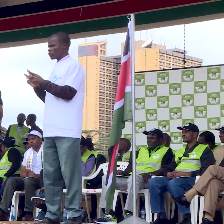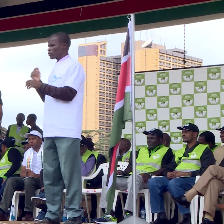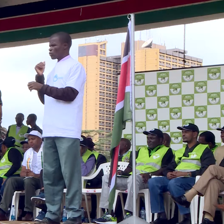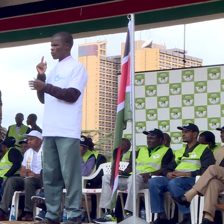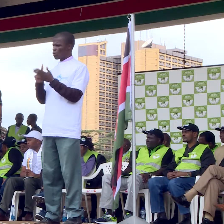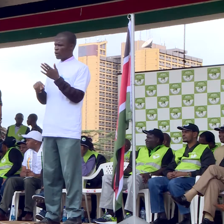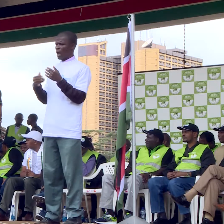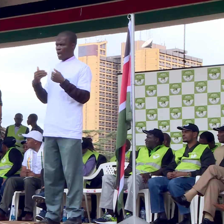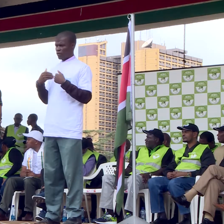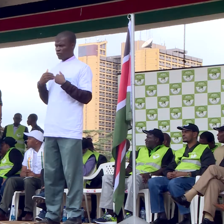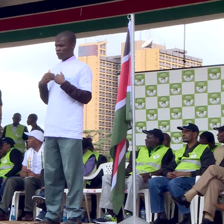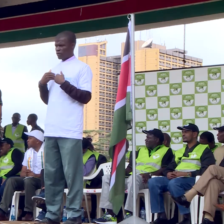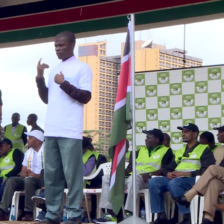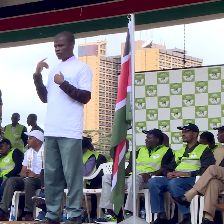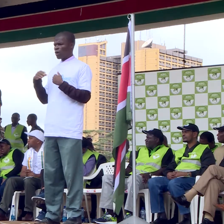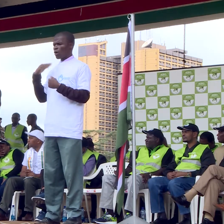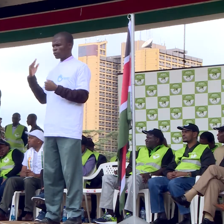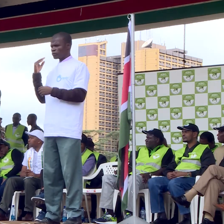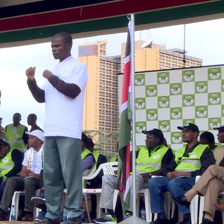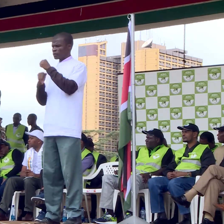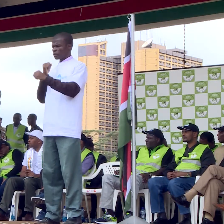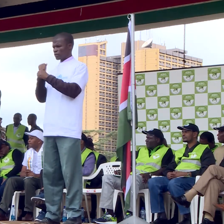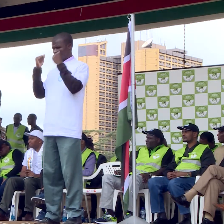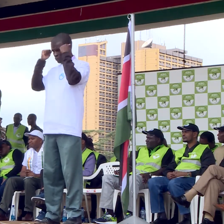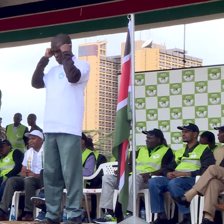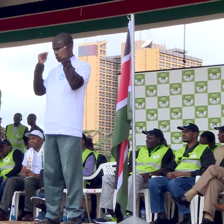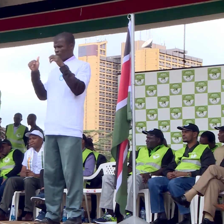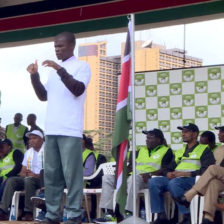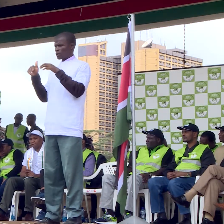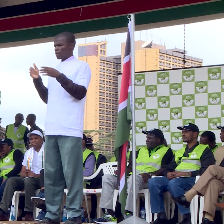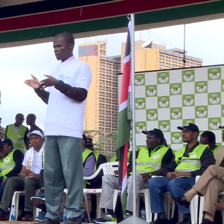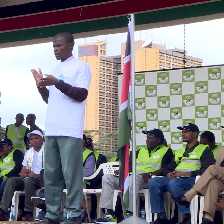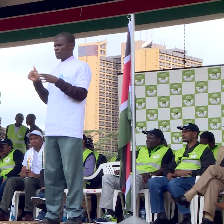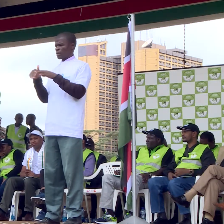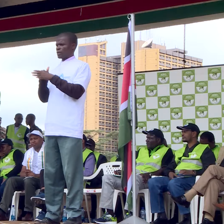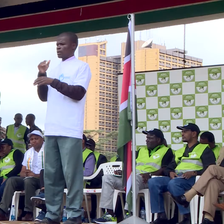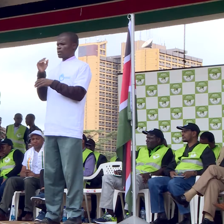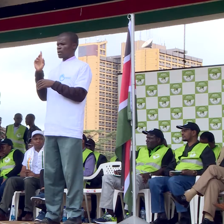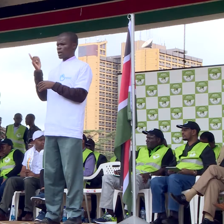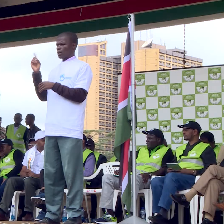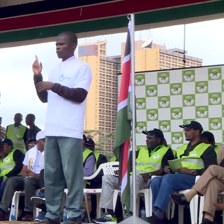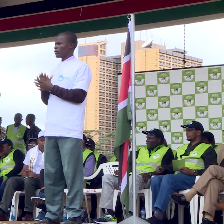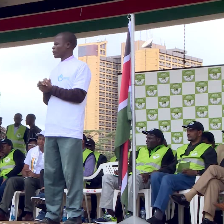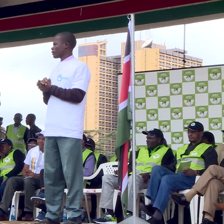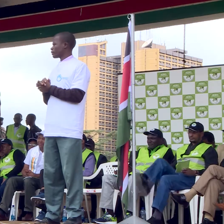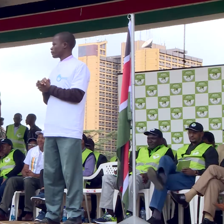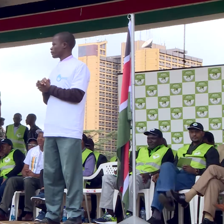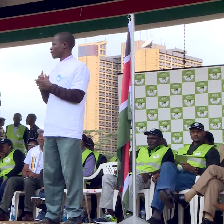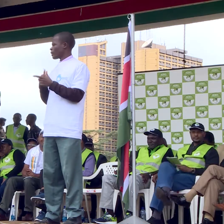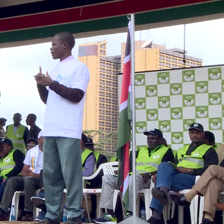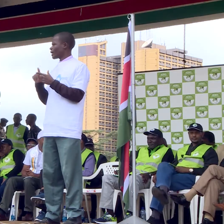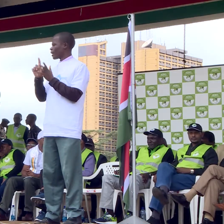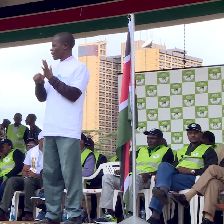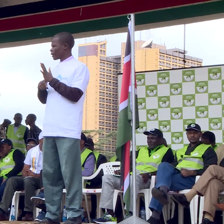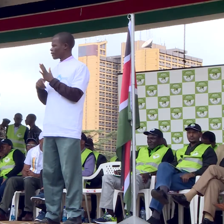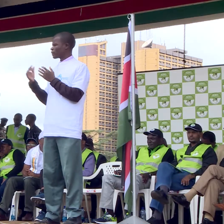have for the annual voter education, specifically here in Nairobi. And then later on,